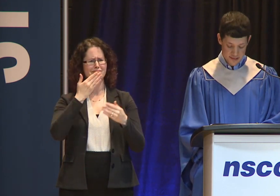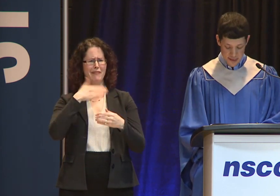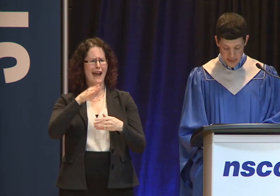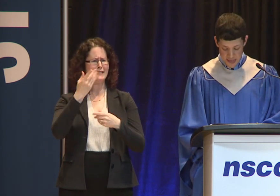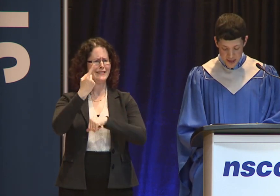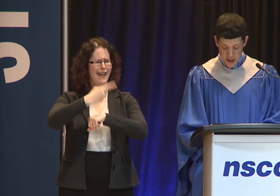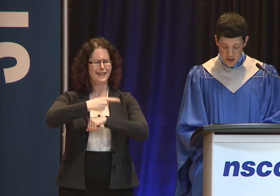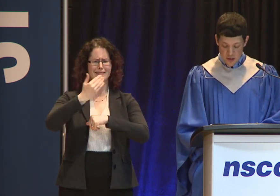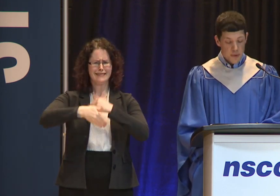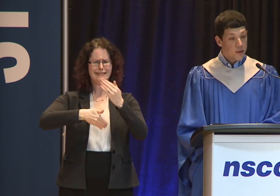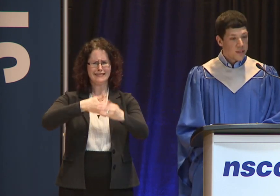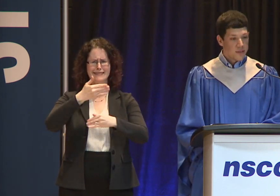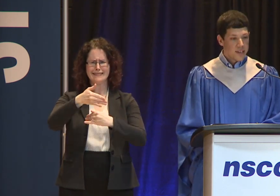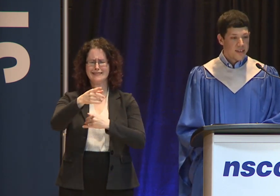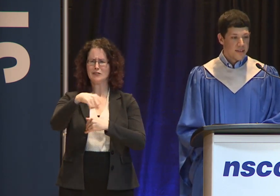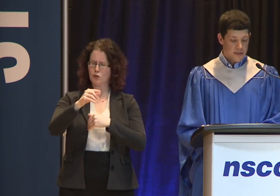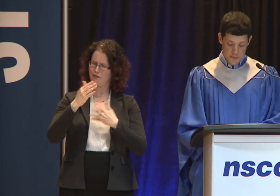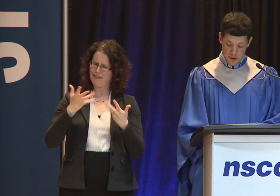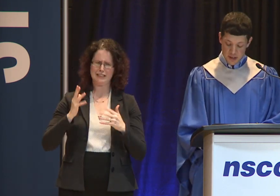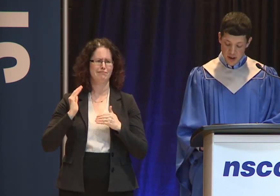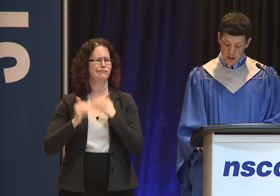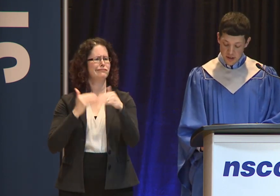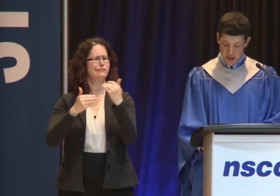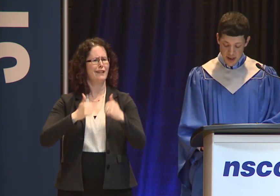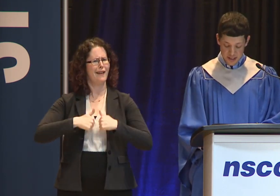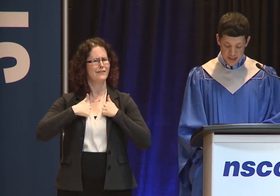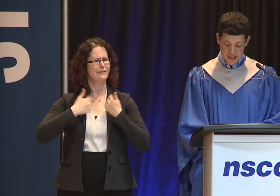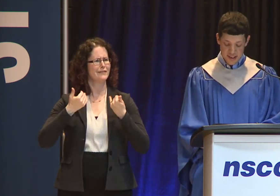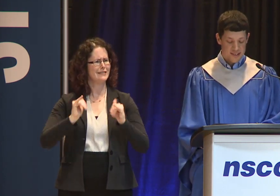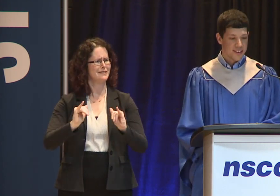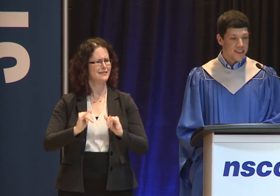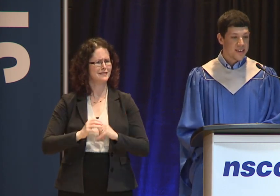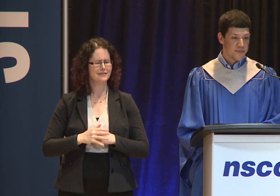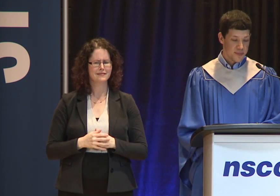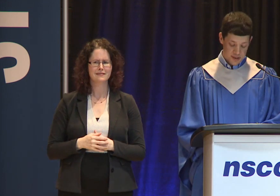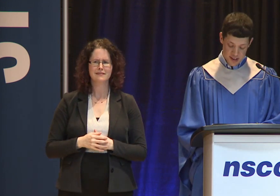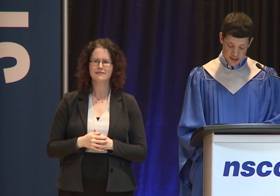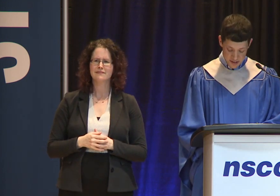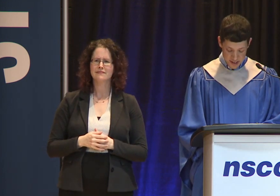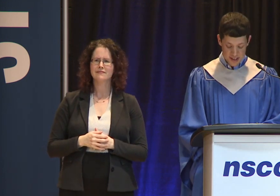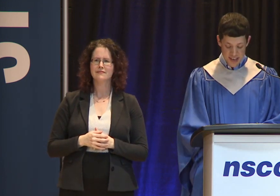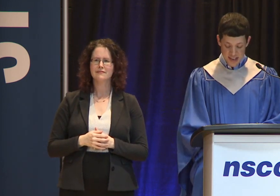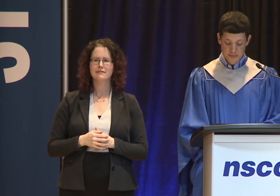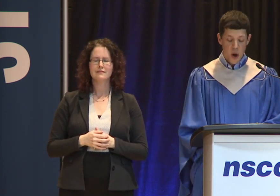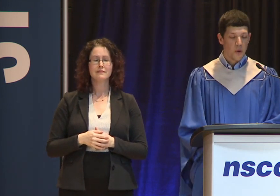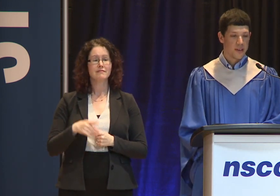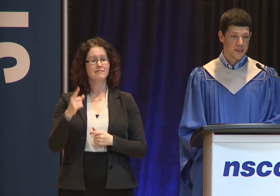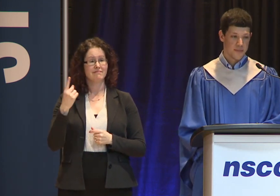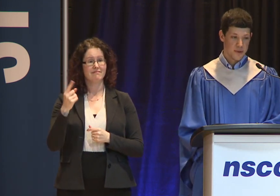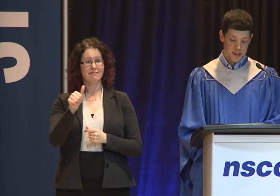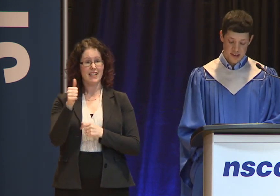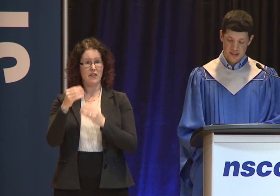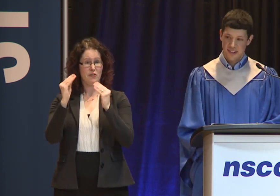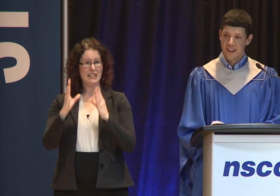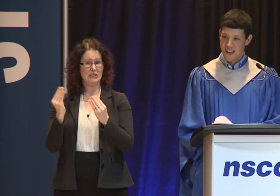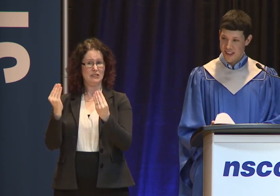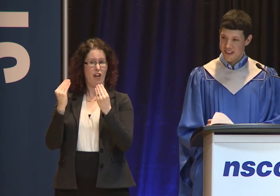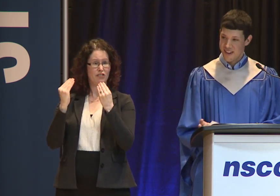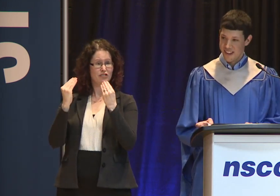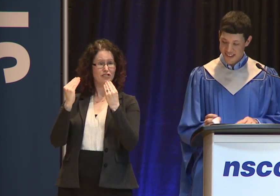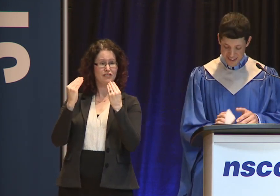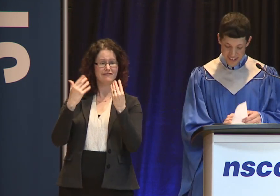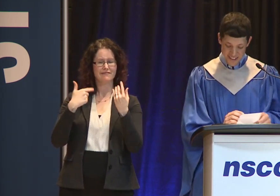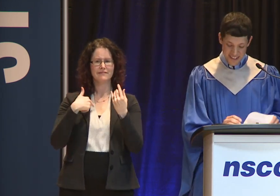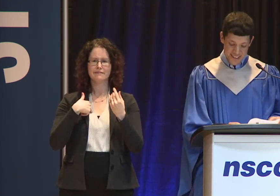date. Speak when you need to, but acknowledge that listening is the key component to communication.